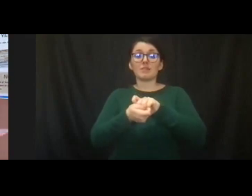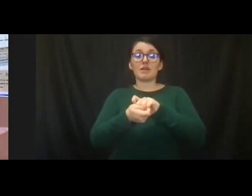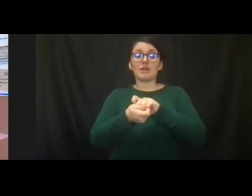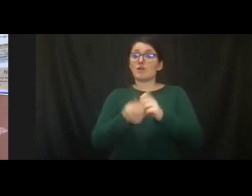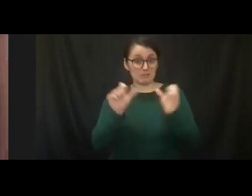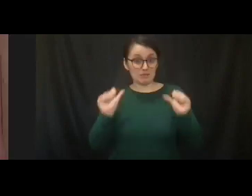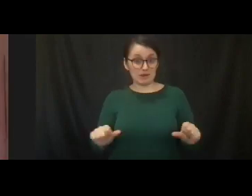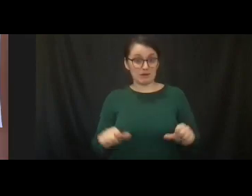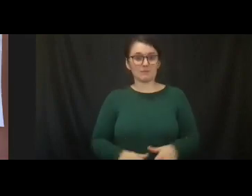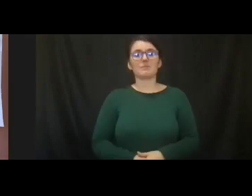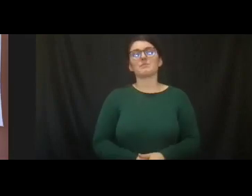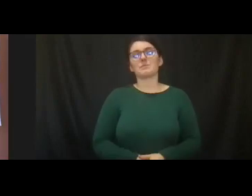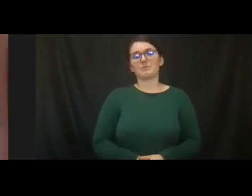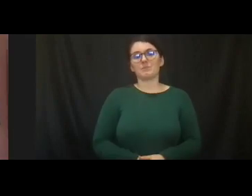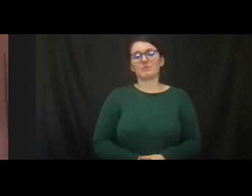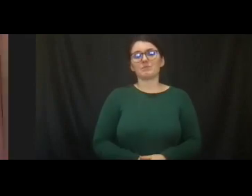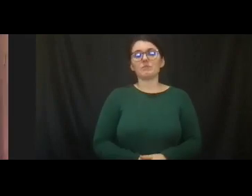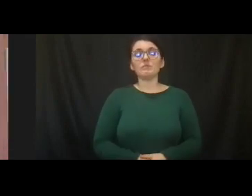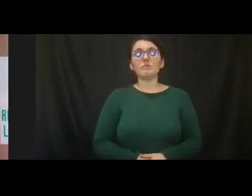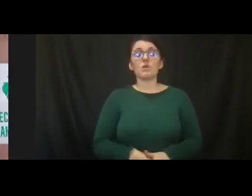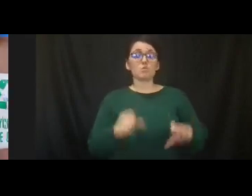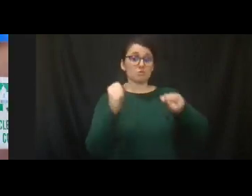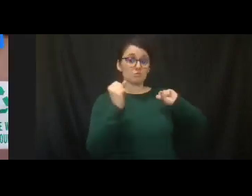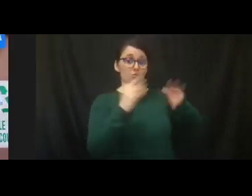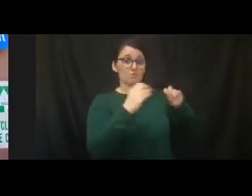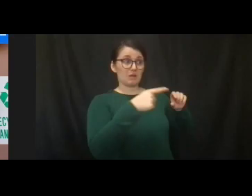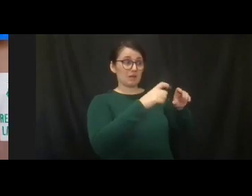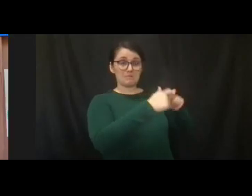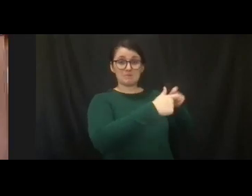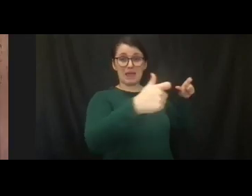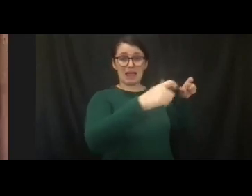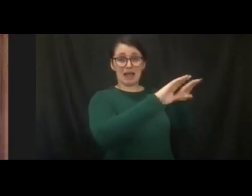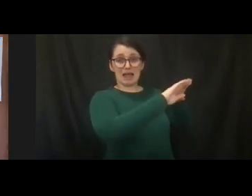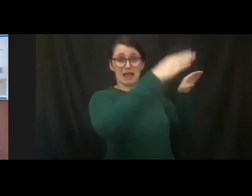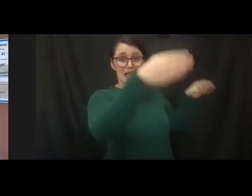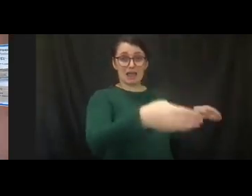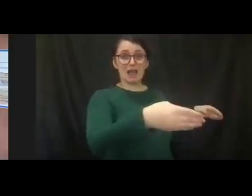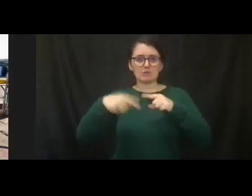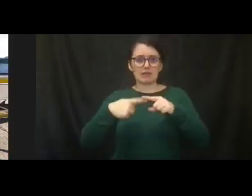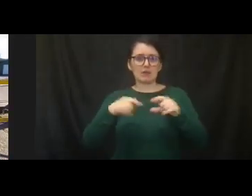more newspaper. So all we put in this big collection thing is newspaper.